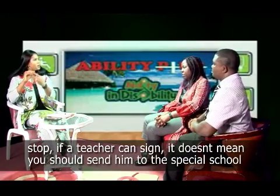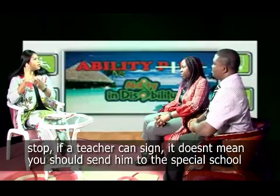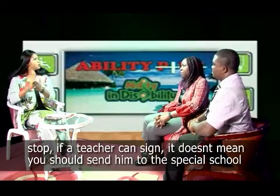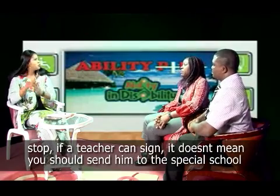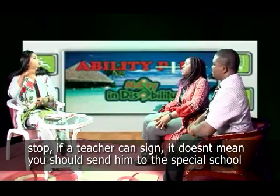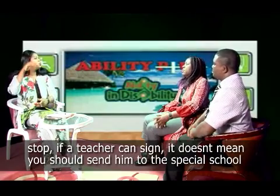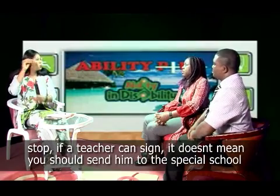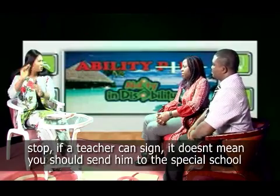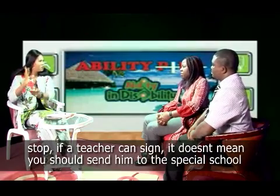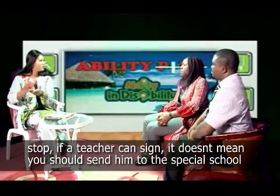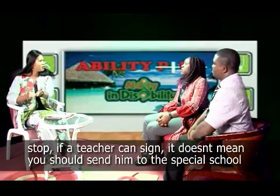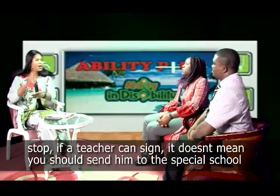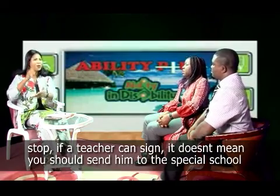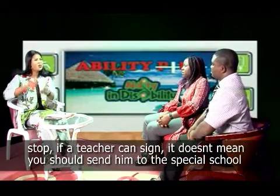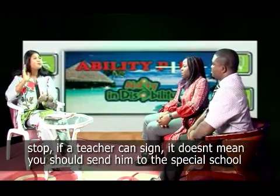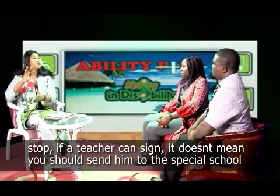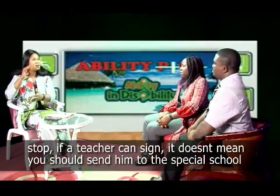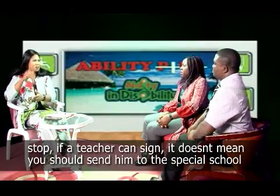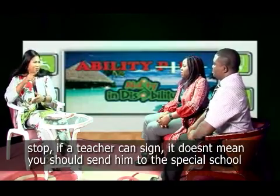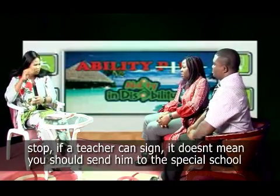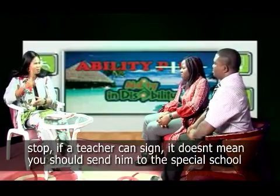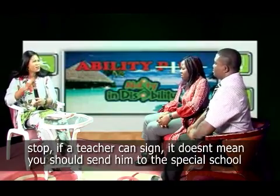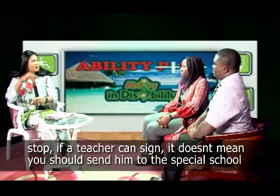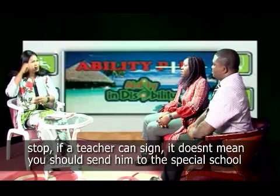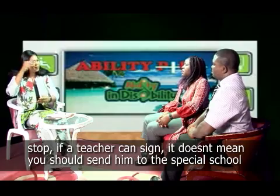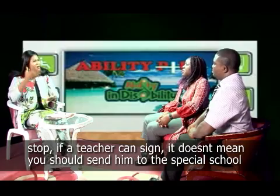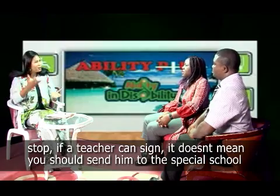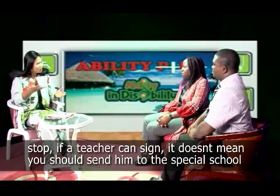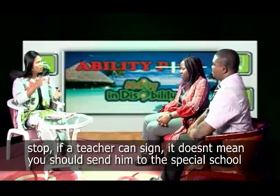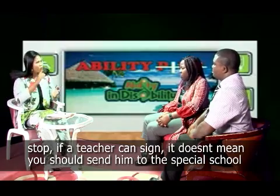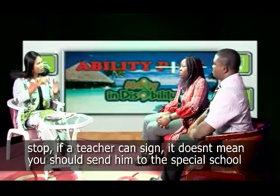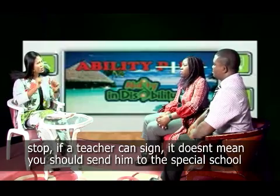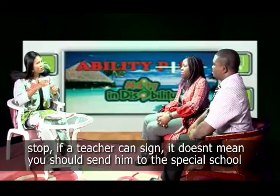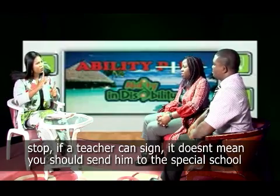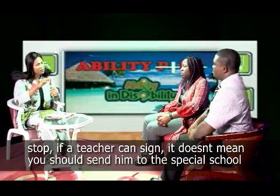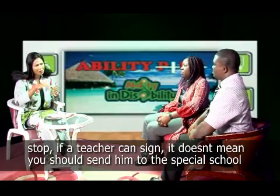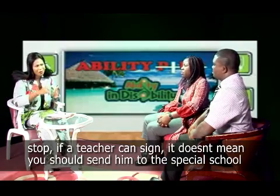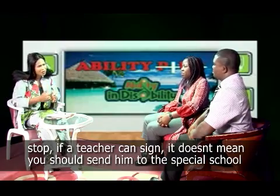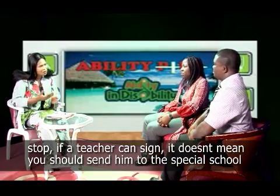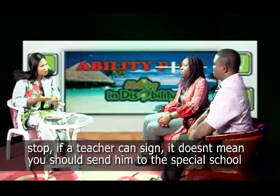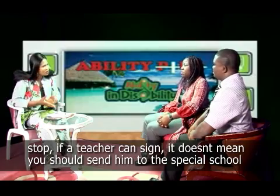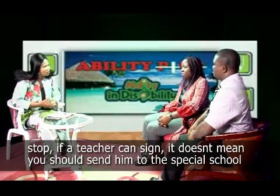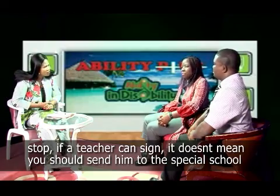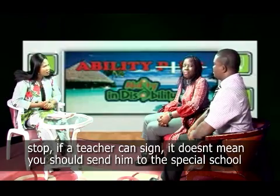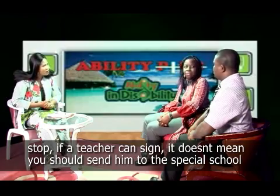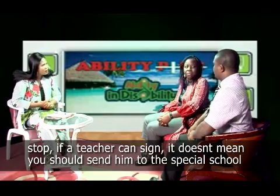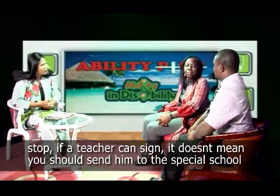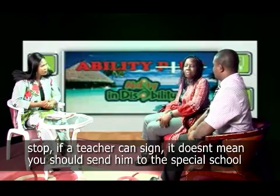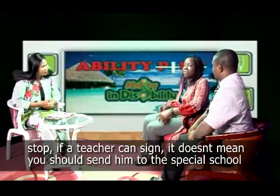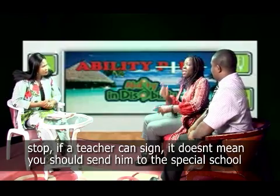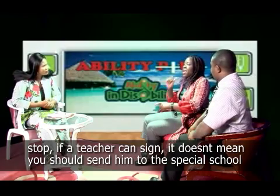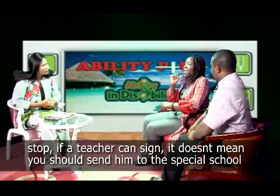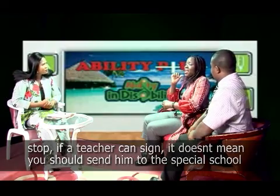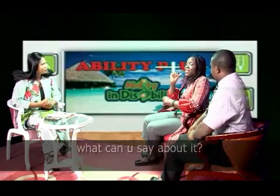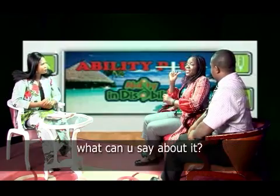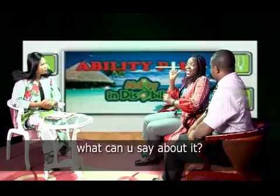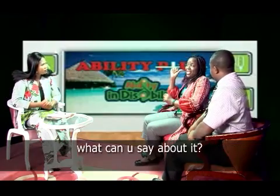sign, why would you send, because the teacher can sign doesn't mean you send the teacher to the special school. What can you say about